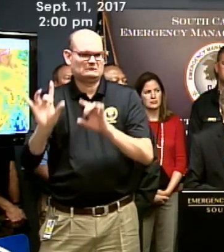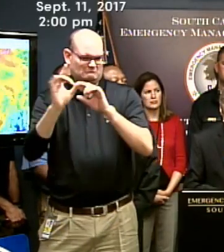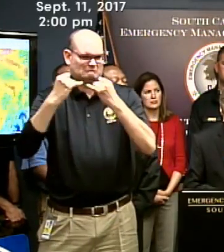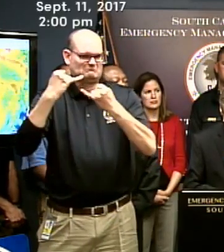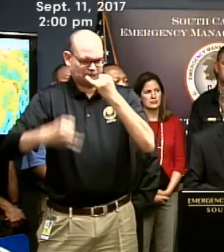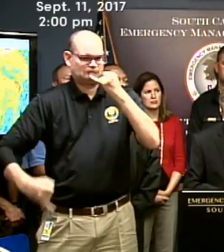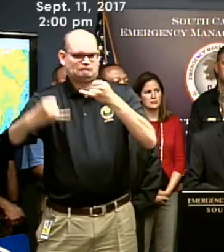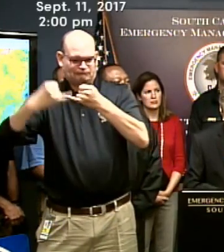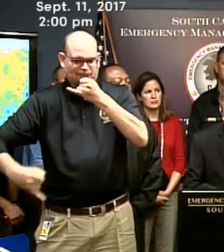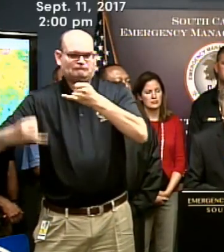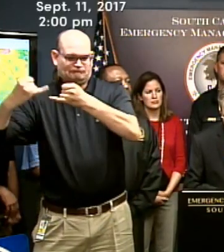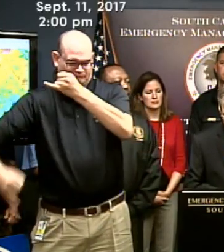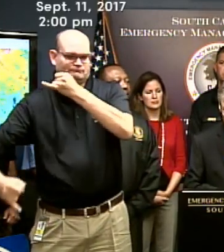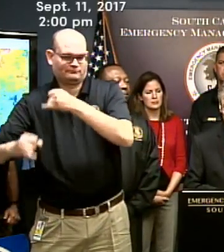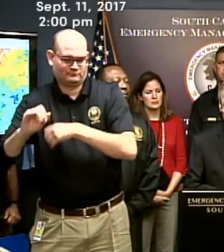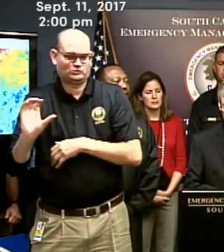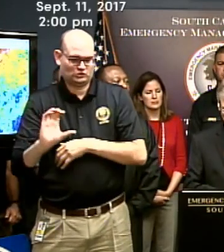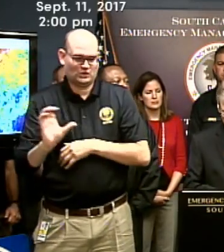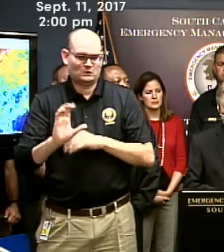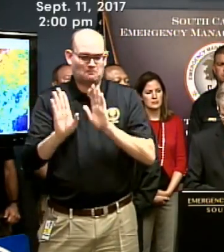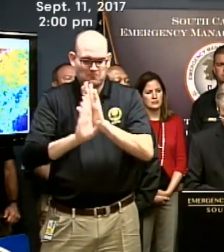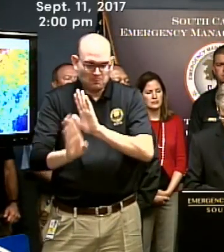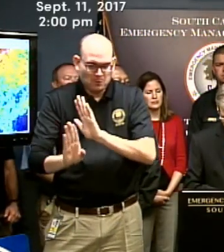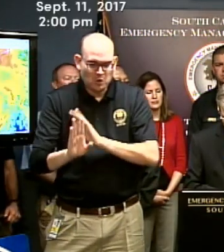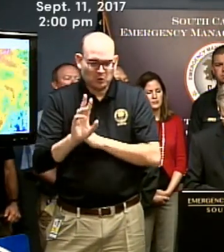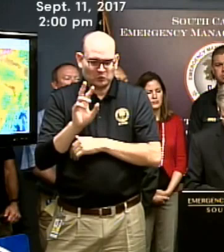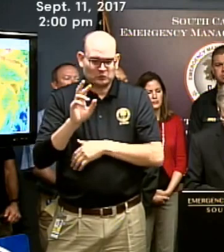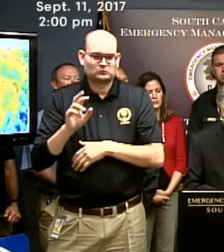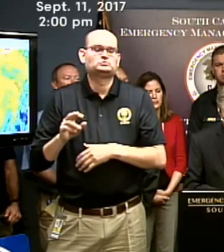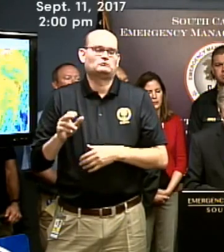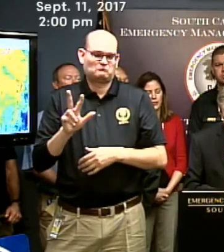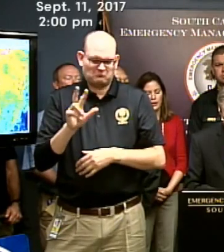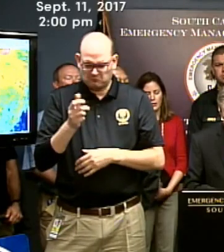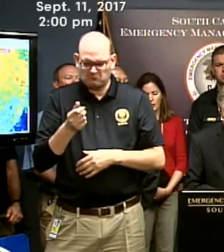36,629, Beaufort 32,400,